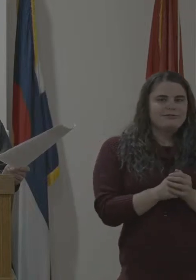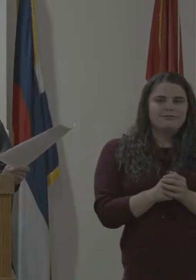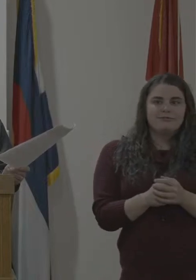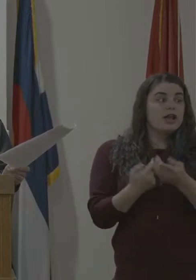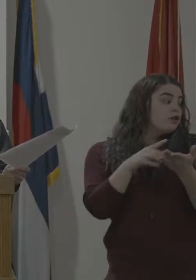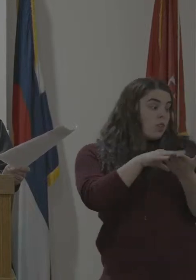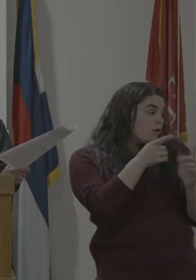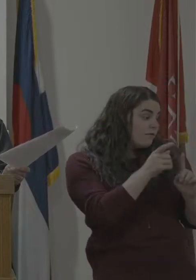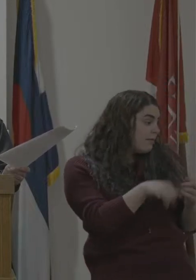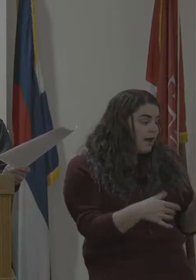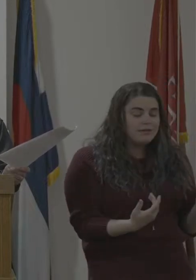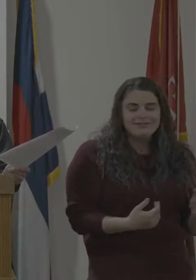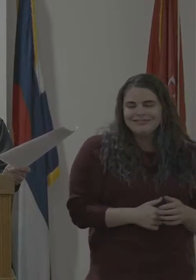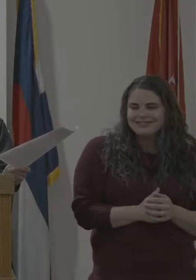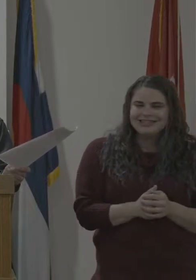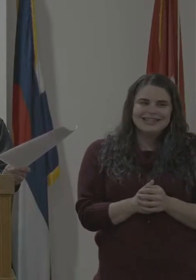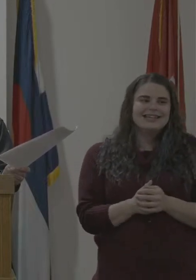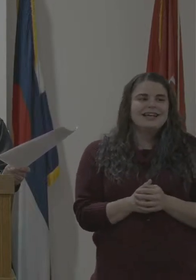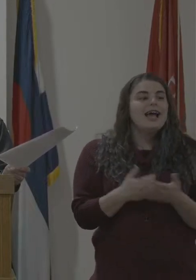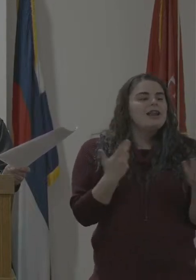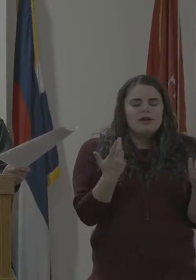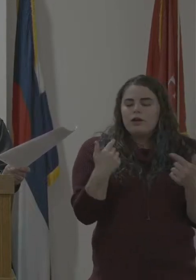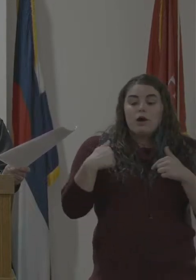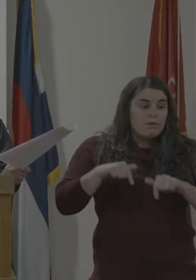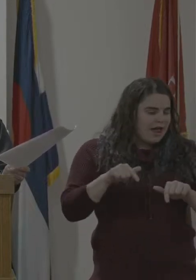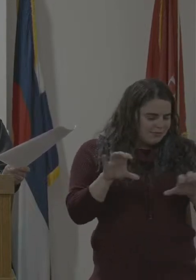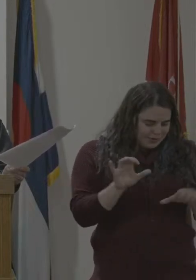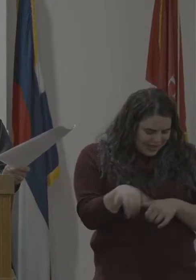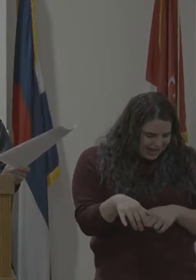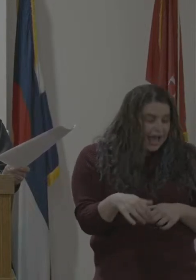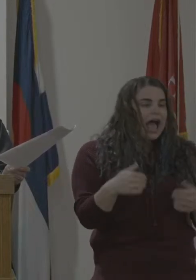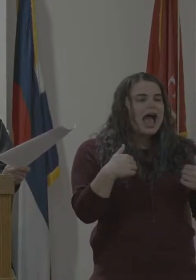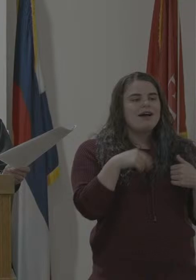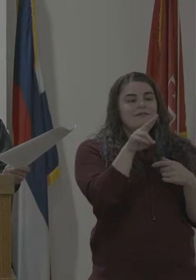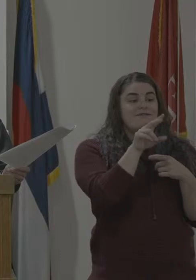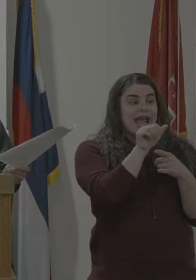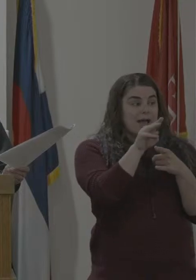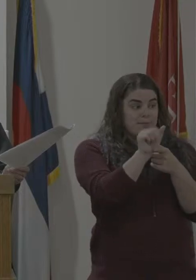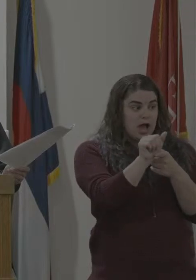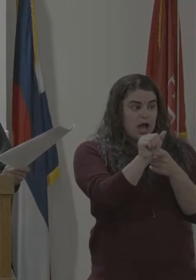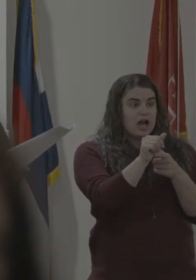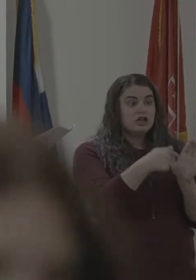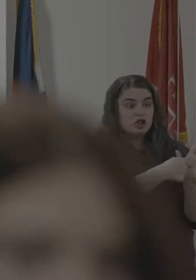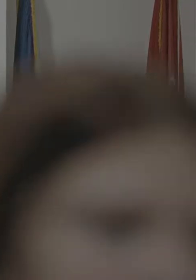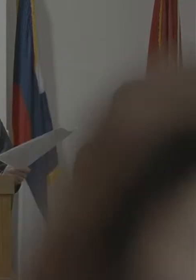Yep. So while I'm doing that, we do have our VAMA showcase coming up.